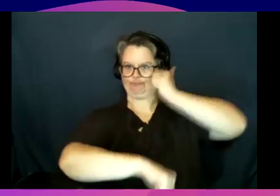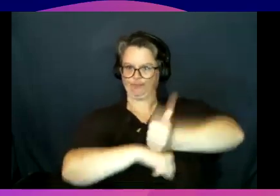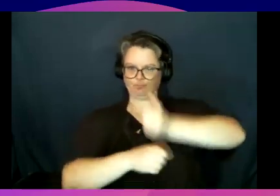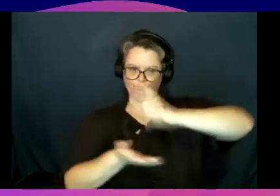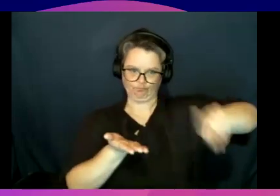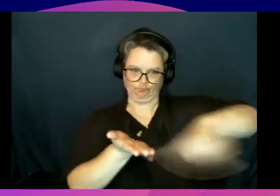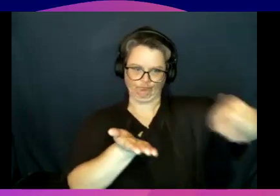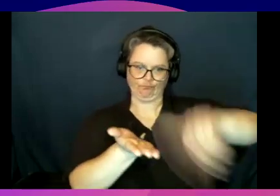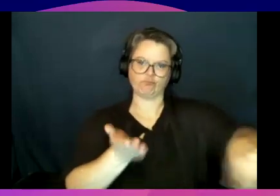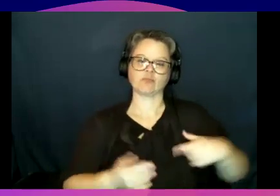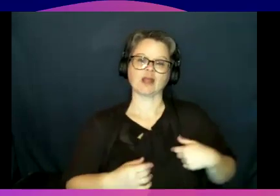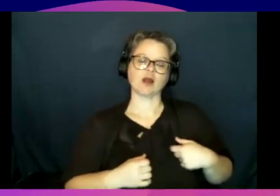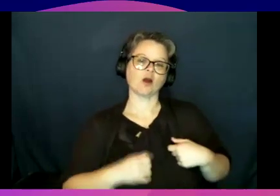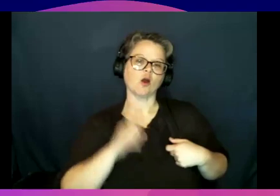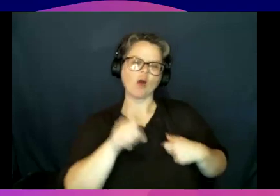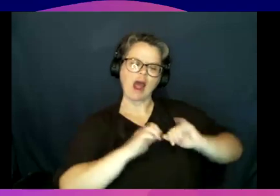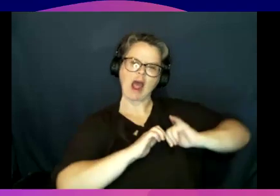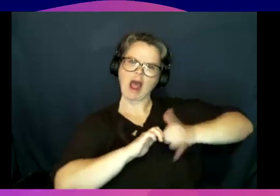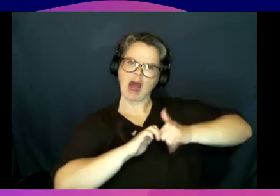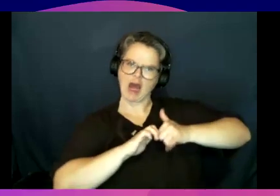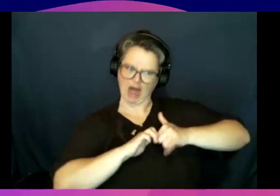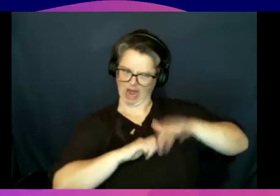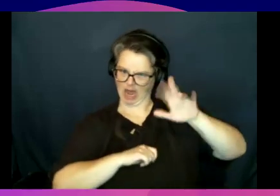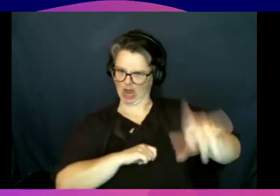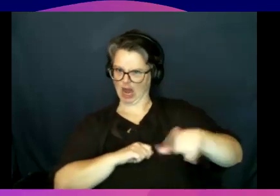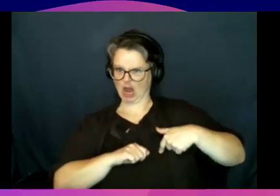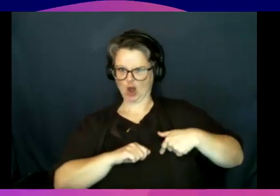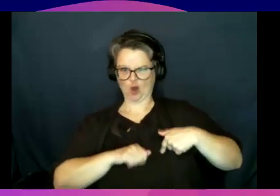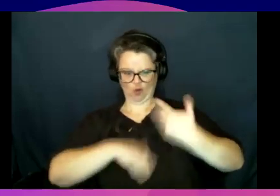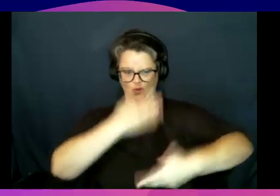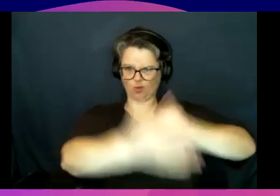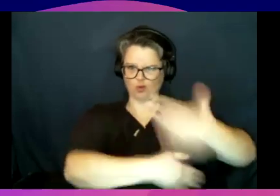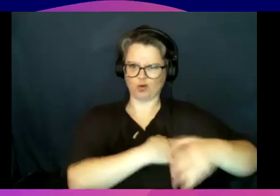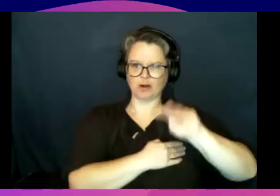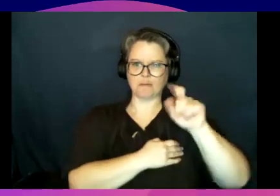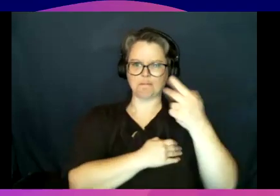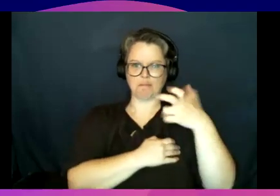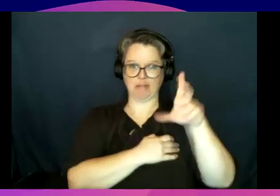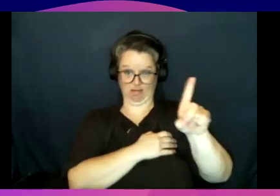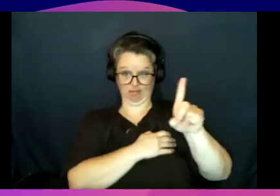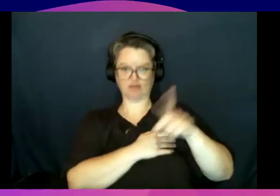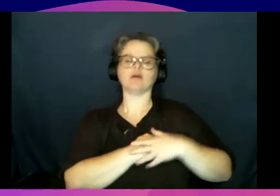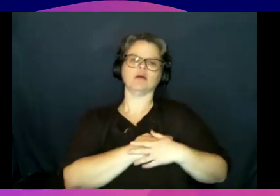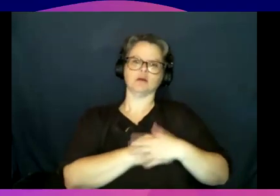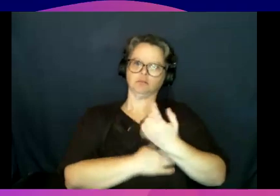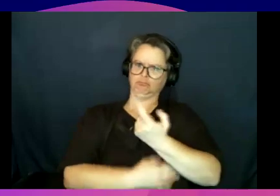doing this work on the ground. We developed a mixed methods study with 2 key components. The first component of